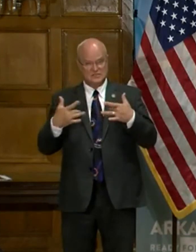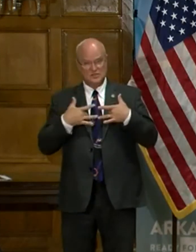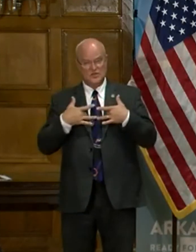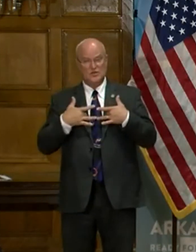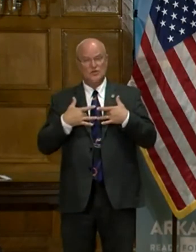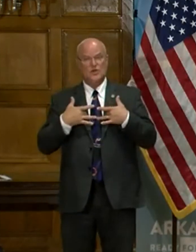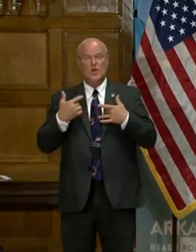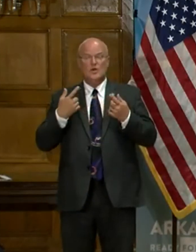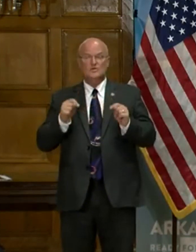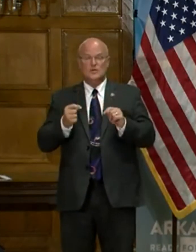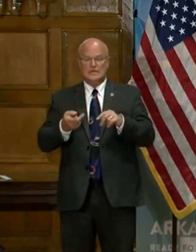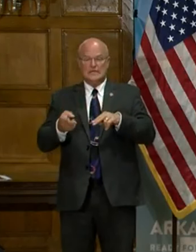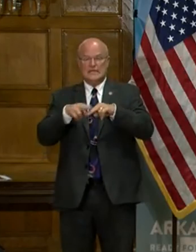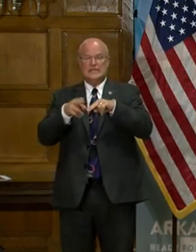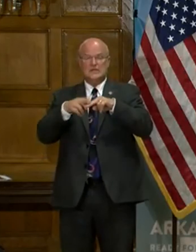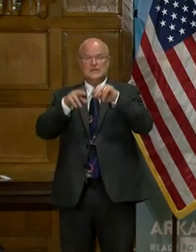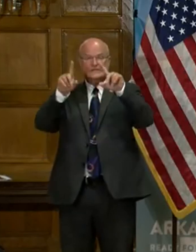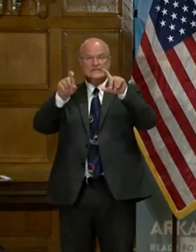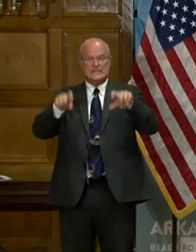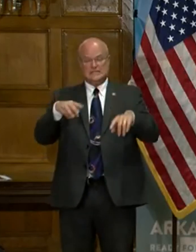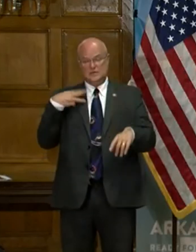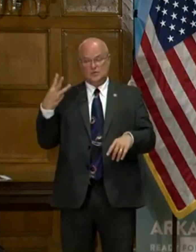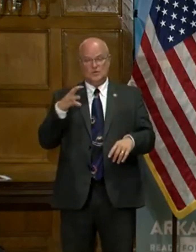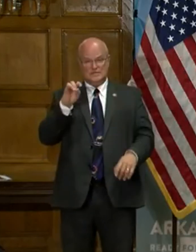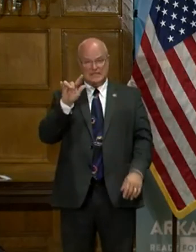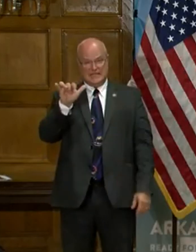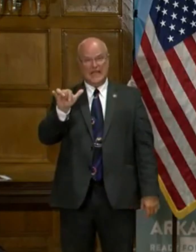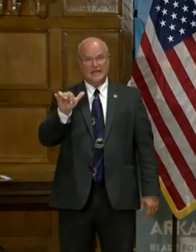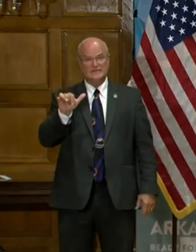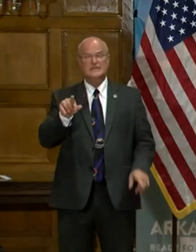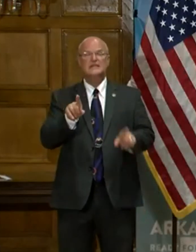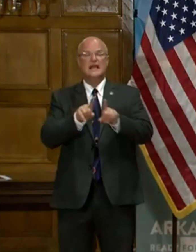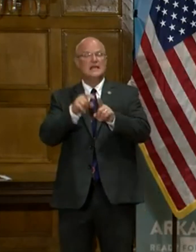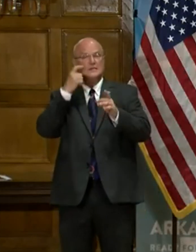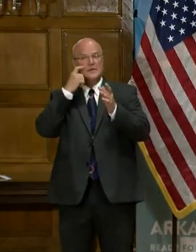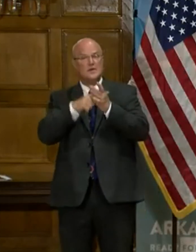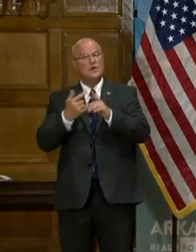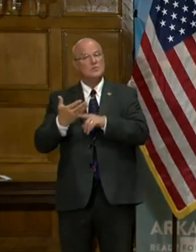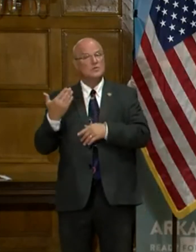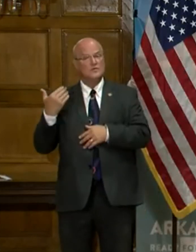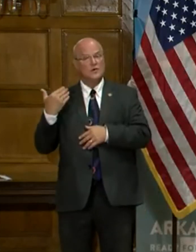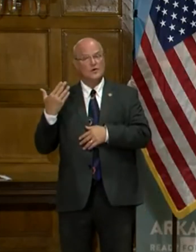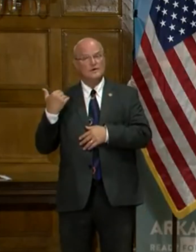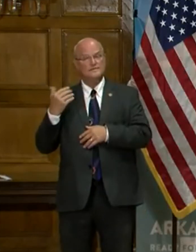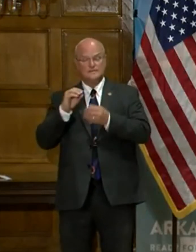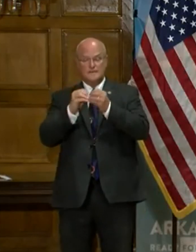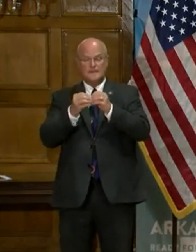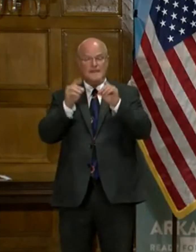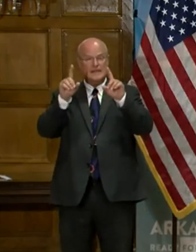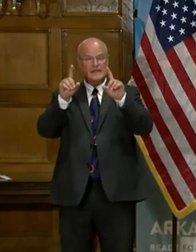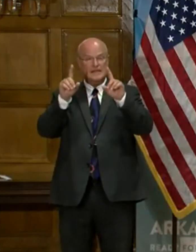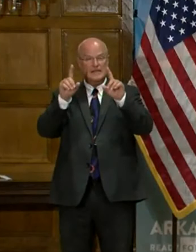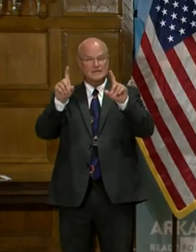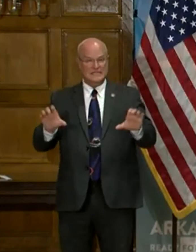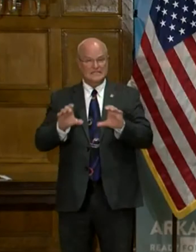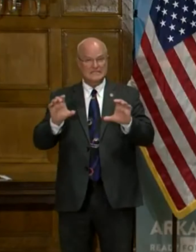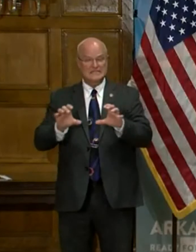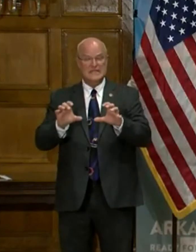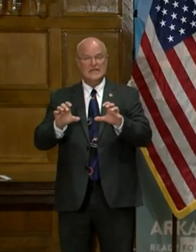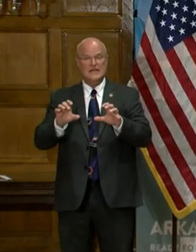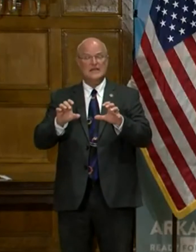We have been trying to increase the testing in Washington County, as has been noted before. The number of tests done